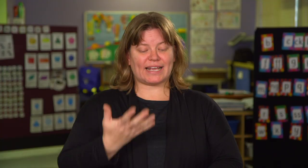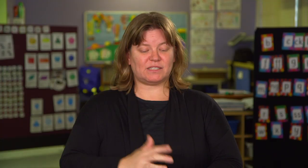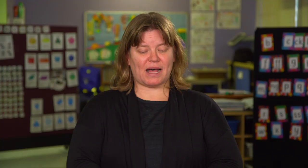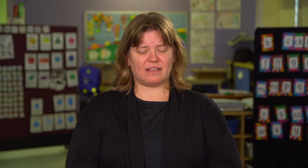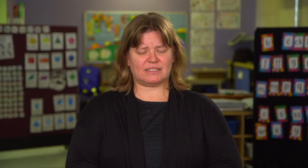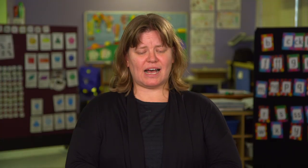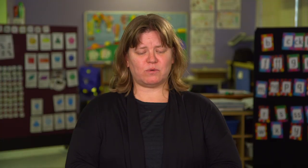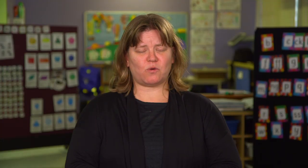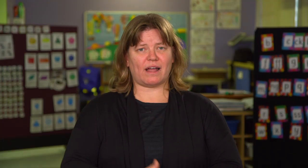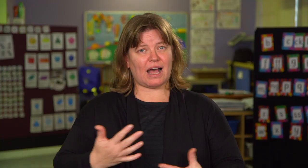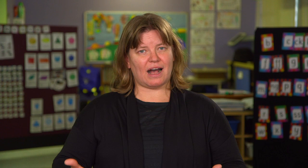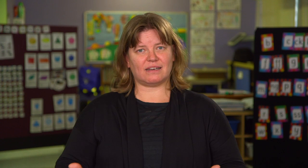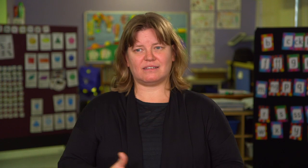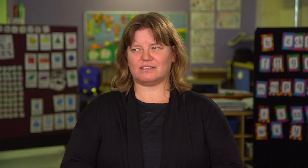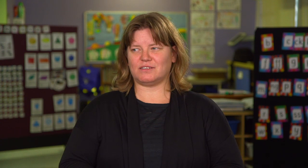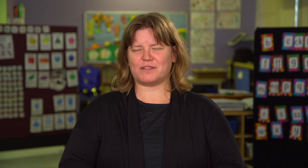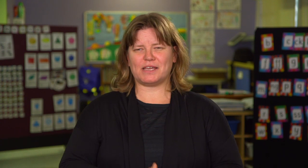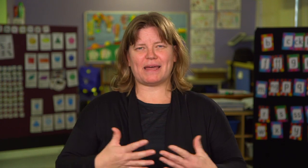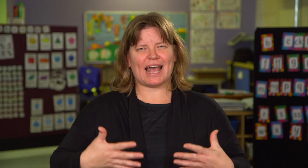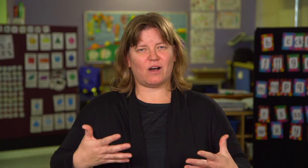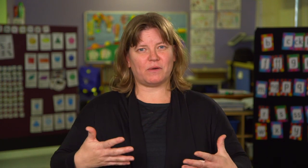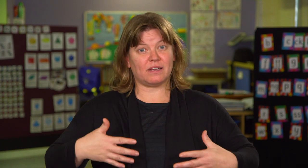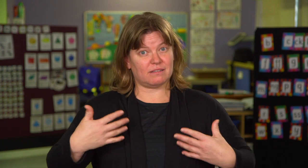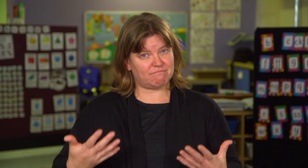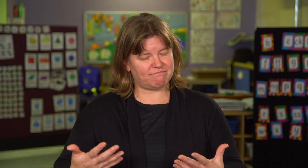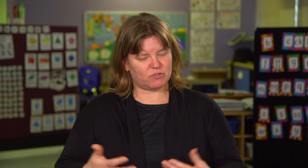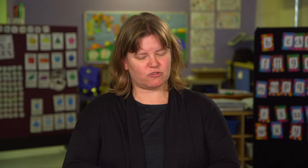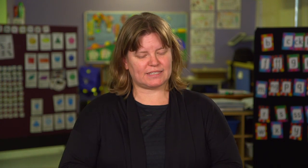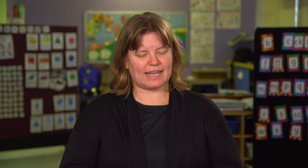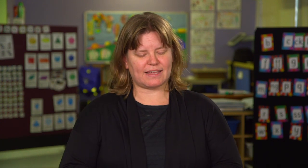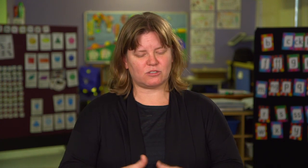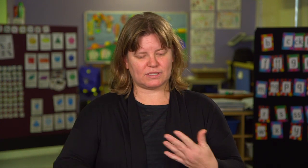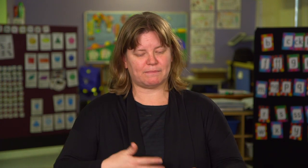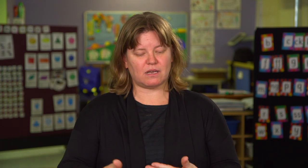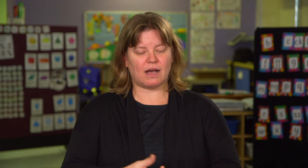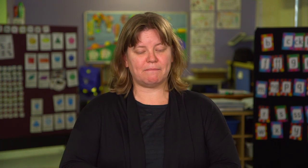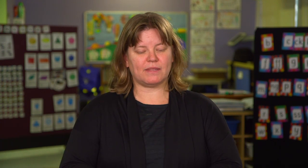a spark in the dark was quite hard to think about how they were going to translate that. It took some time.